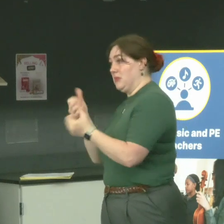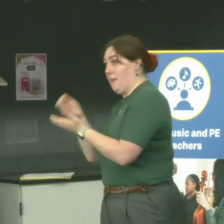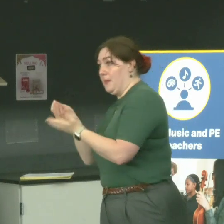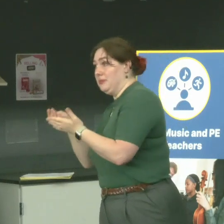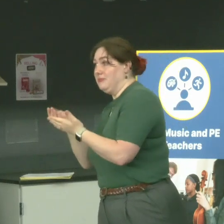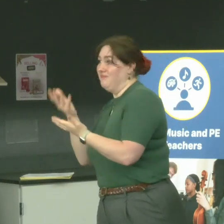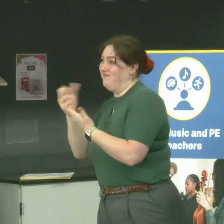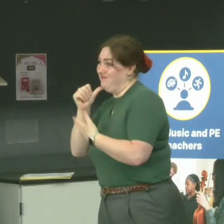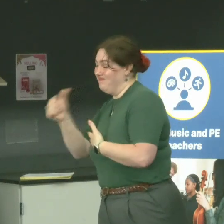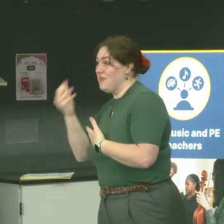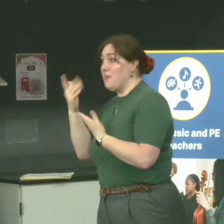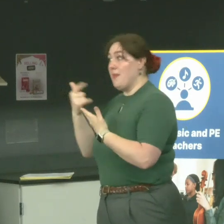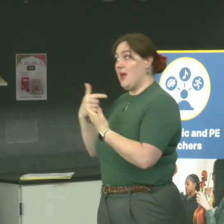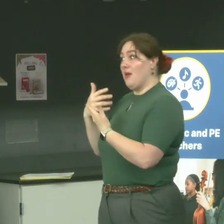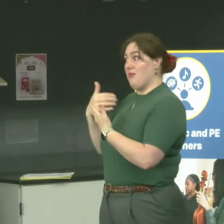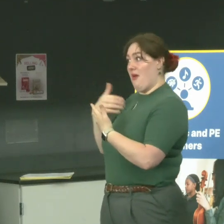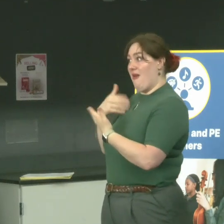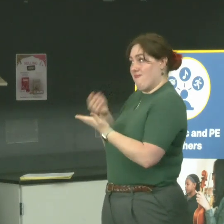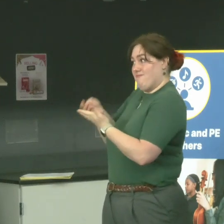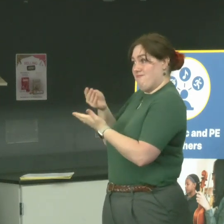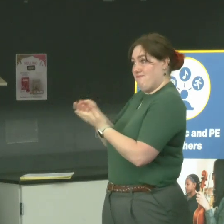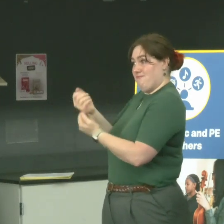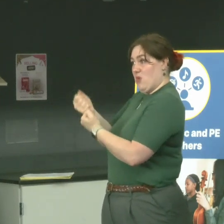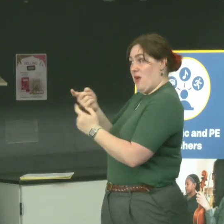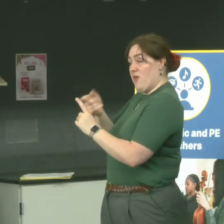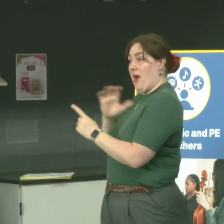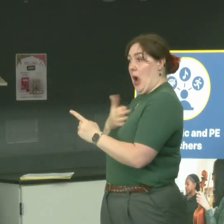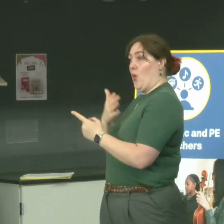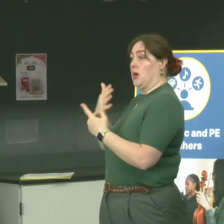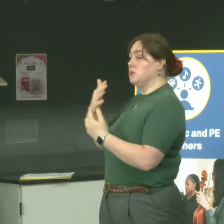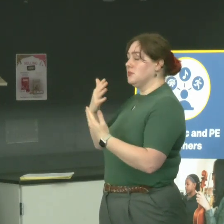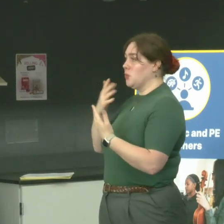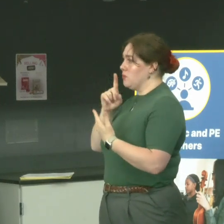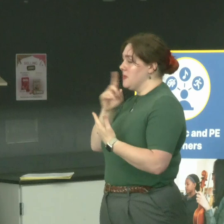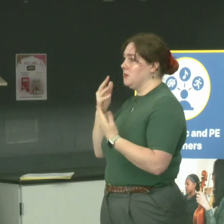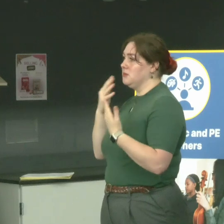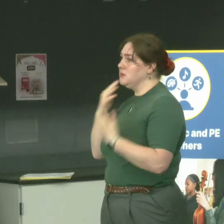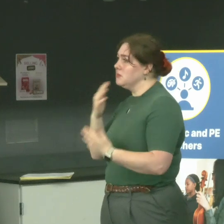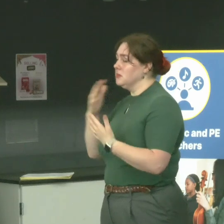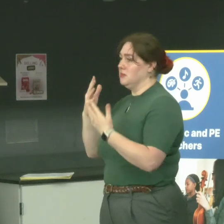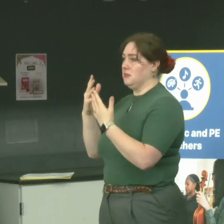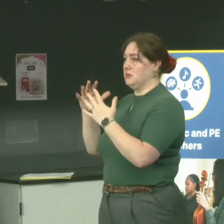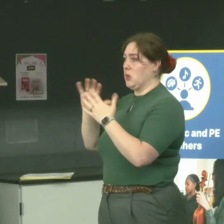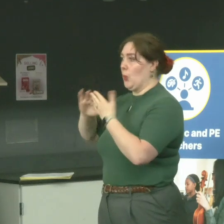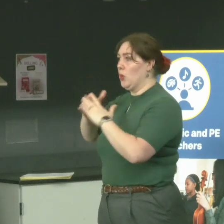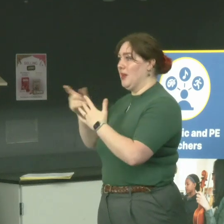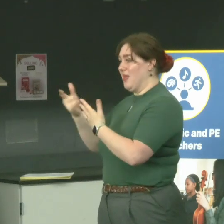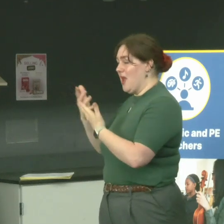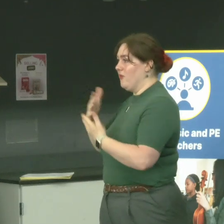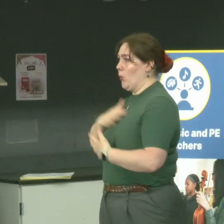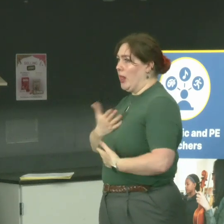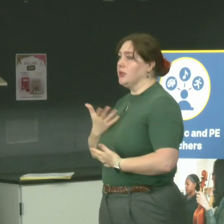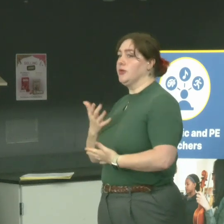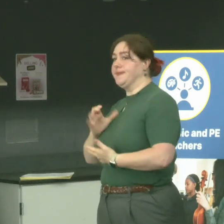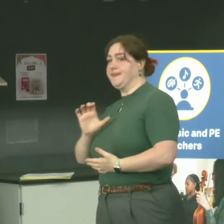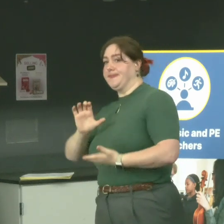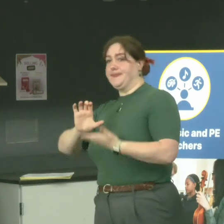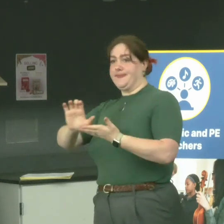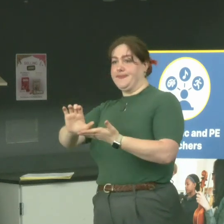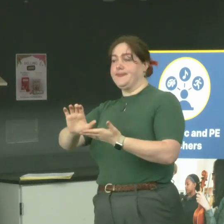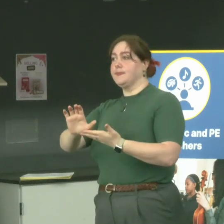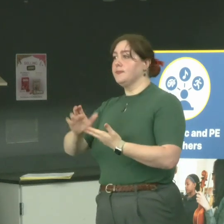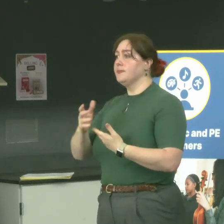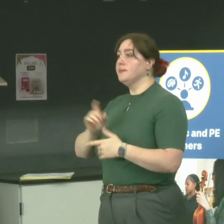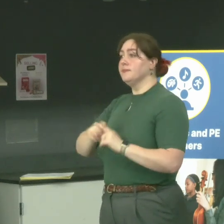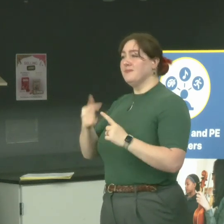the generosity of some of our communities that have come forward to plug some of the gaps in staffing. But we want to make sure